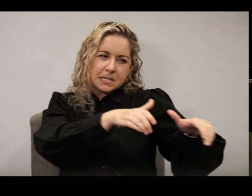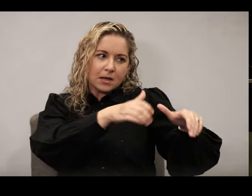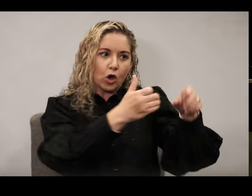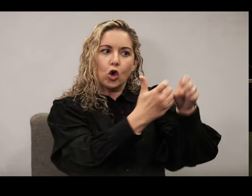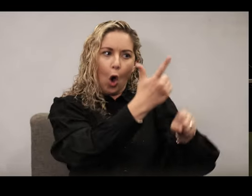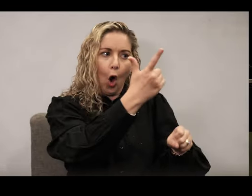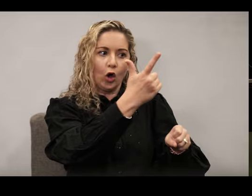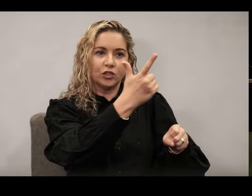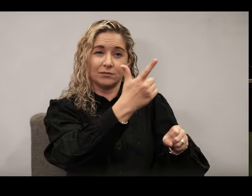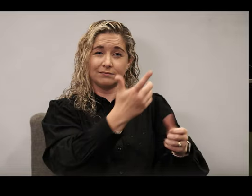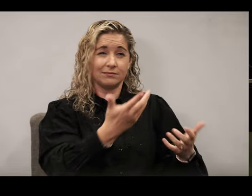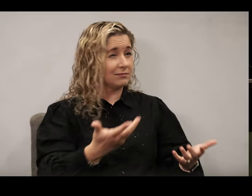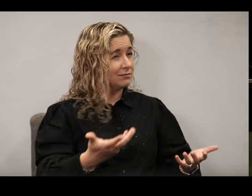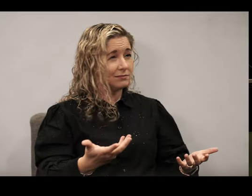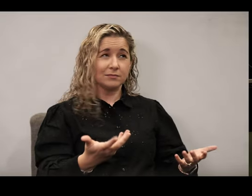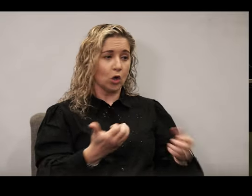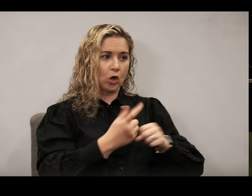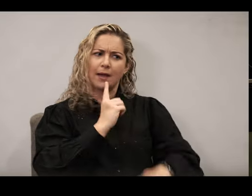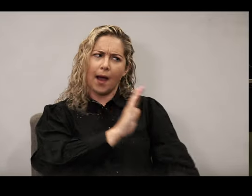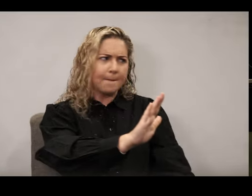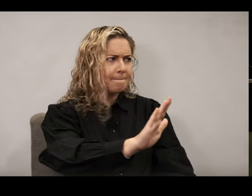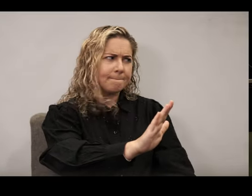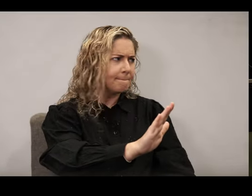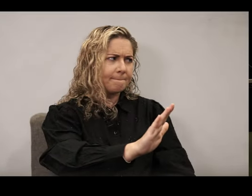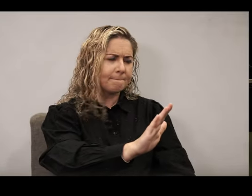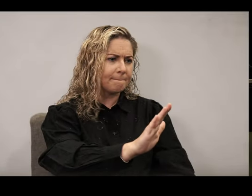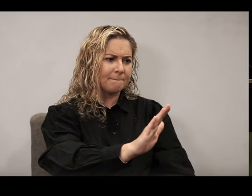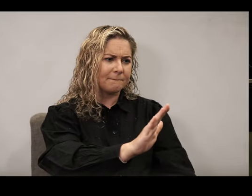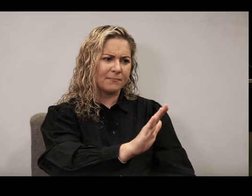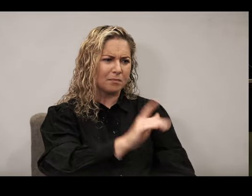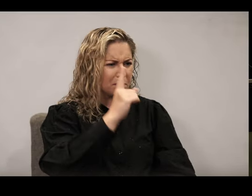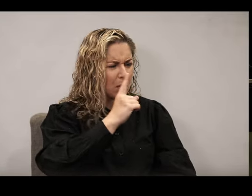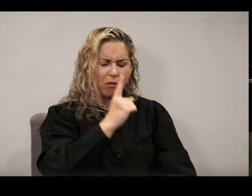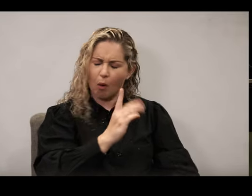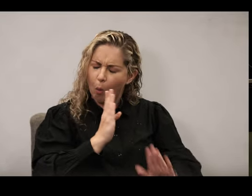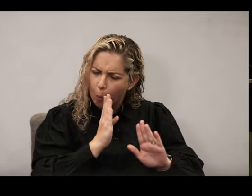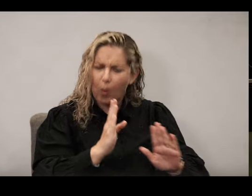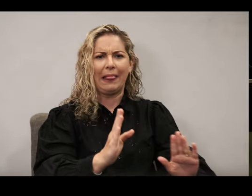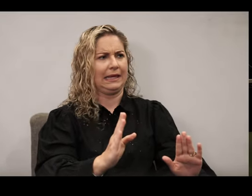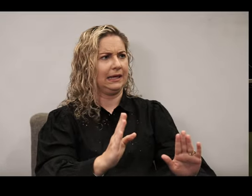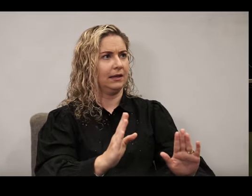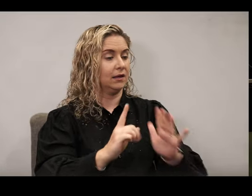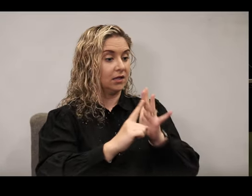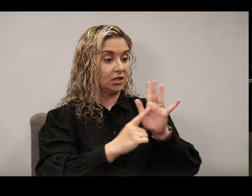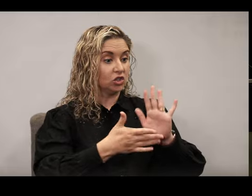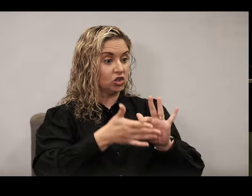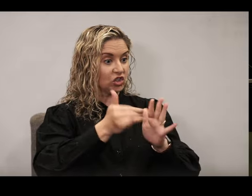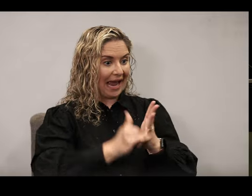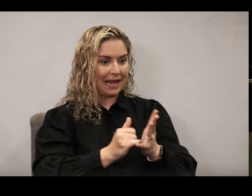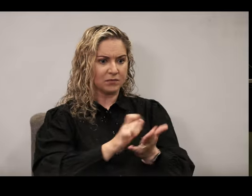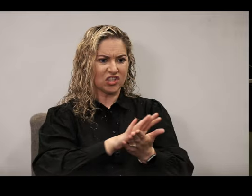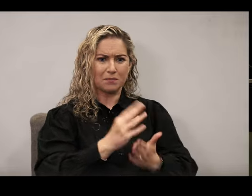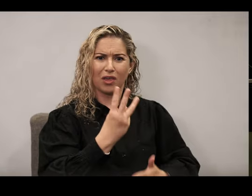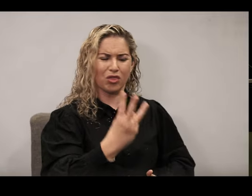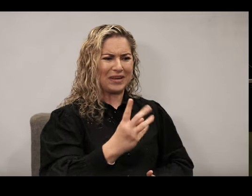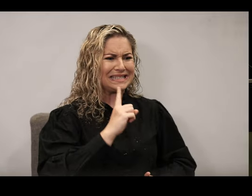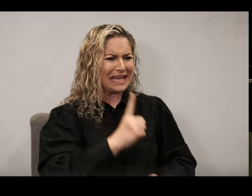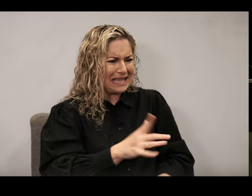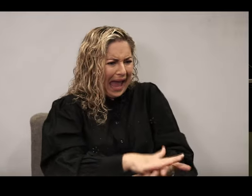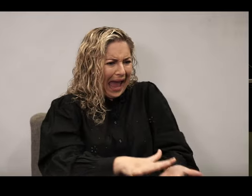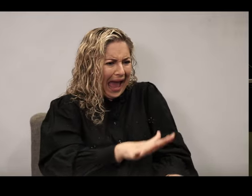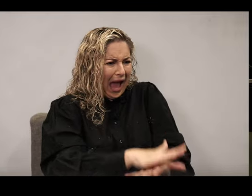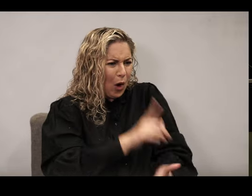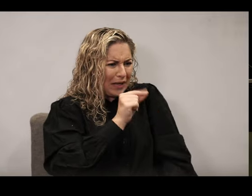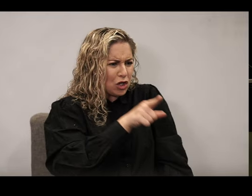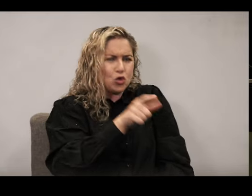life is absolutely sacrosanct. You see some of this logic in James 3. Paraphrase James 3 says, how can someone praise God in